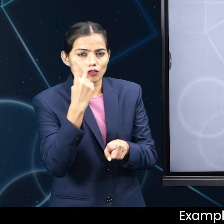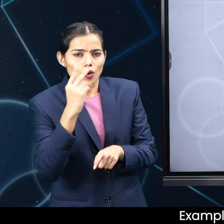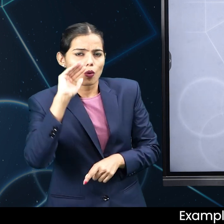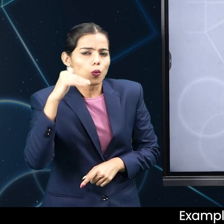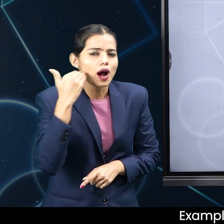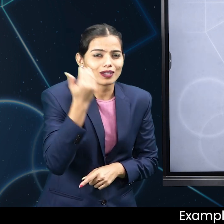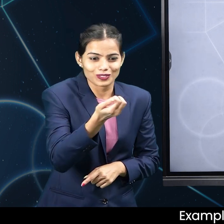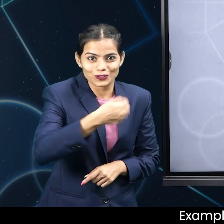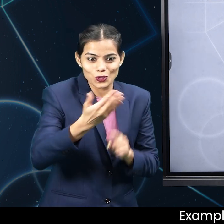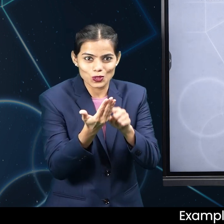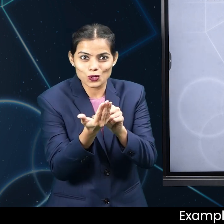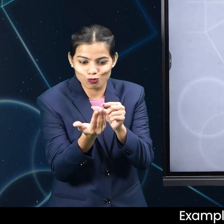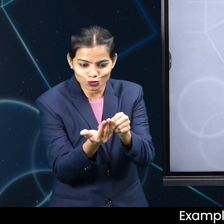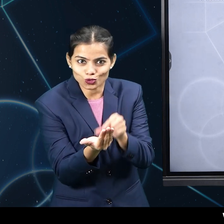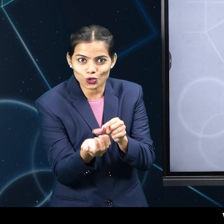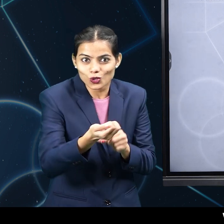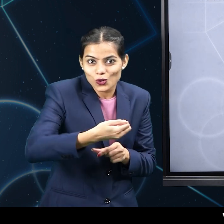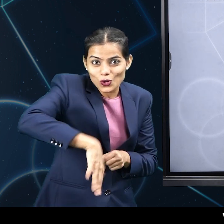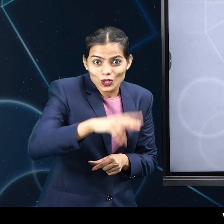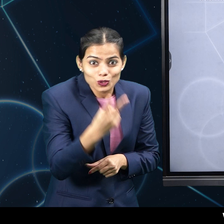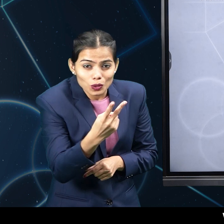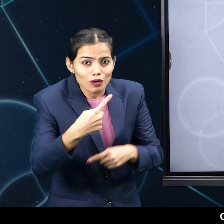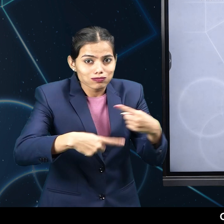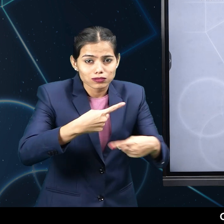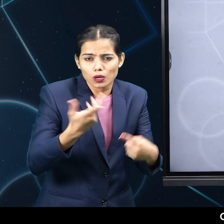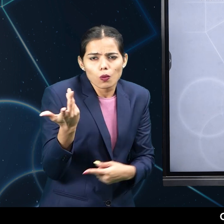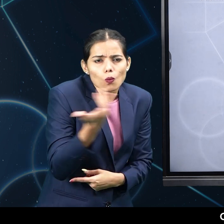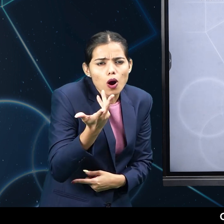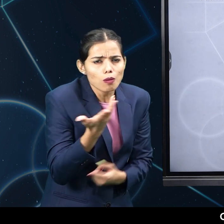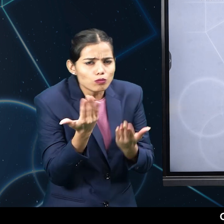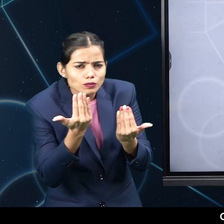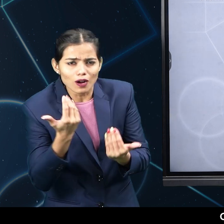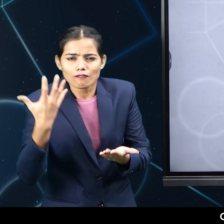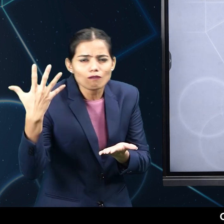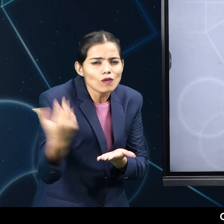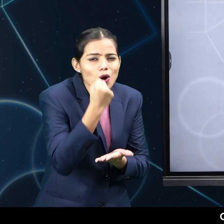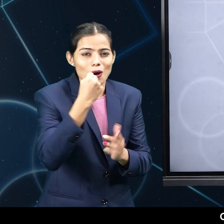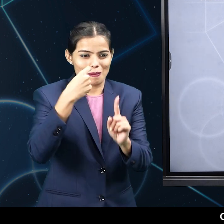Example 2. When 2 dice are rolled, what is the probability of getting the sum as 9?